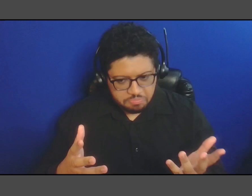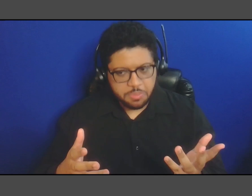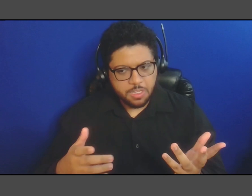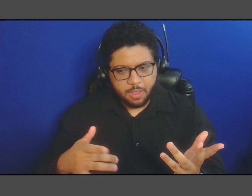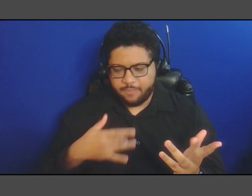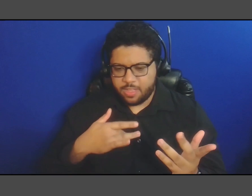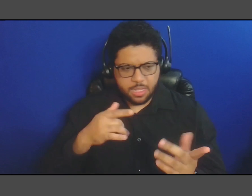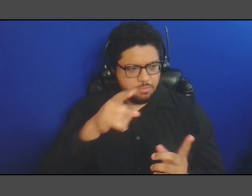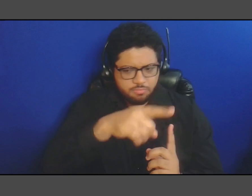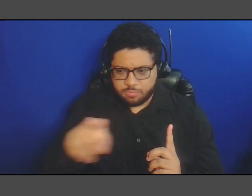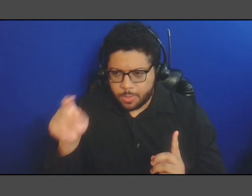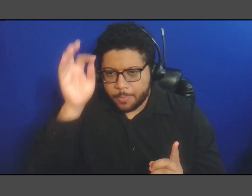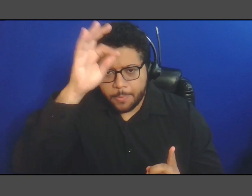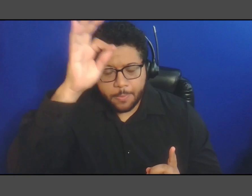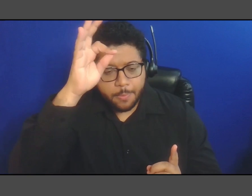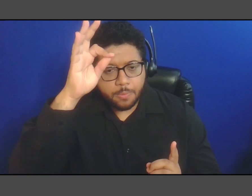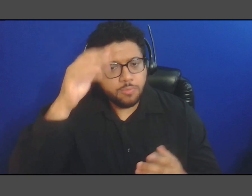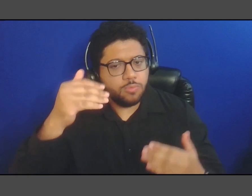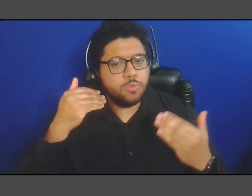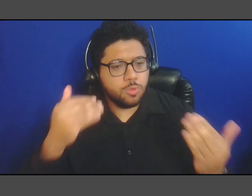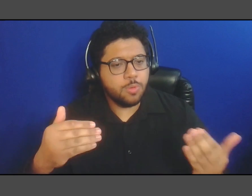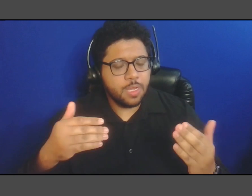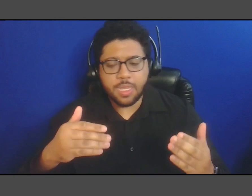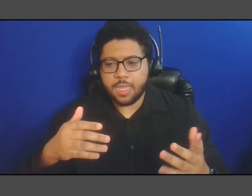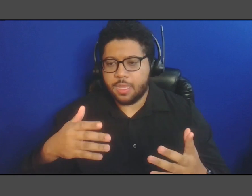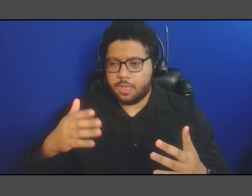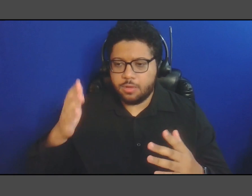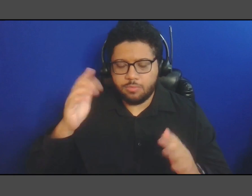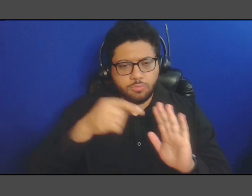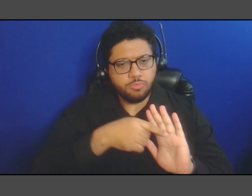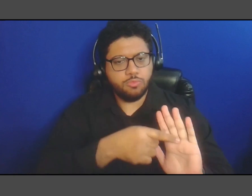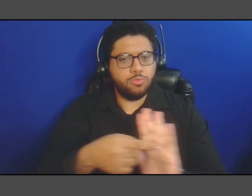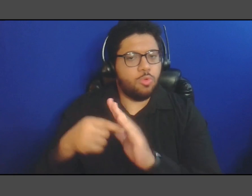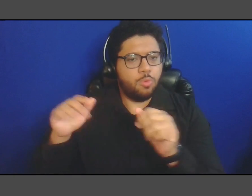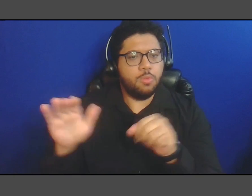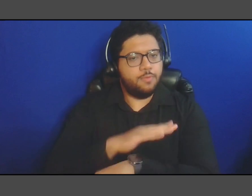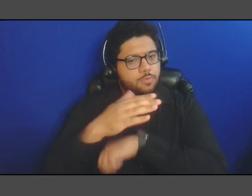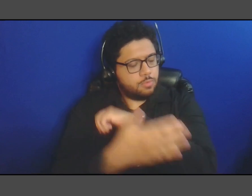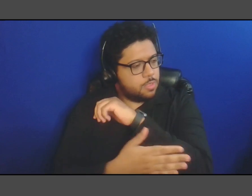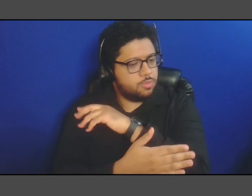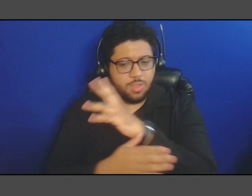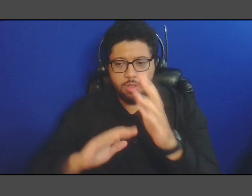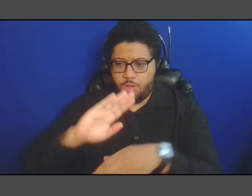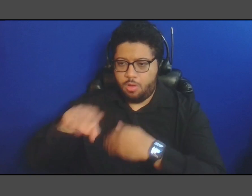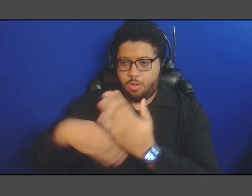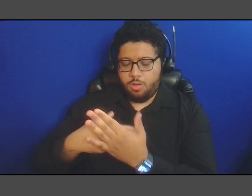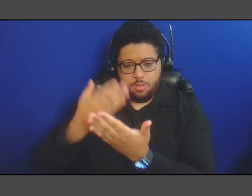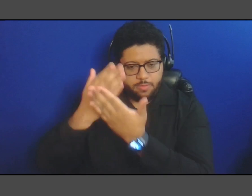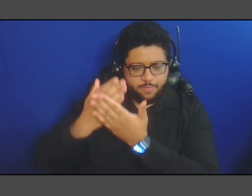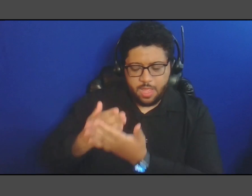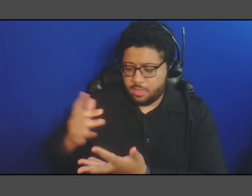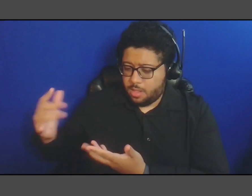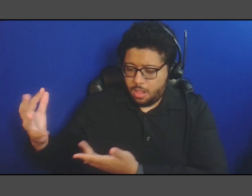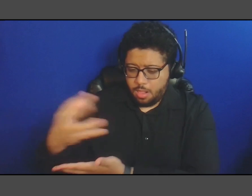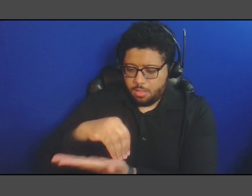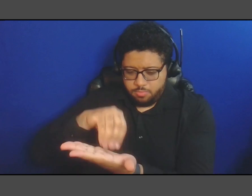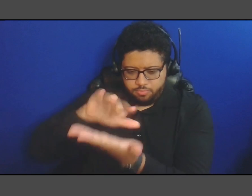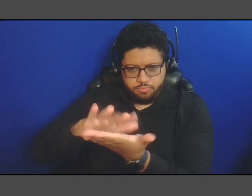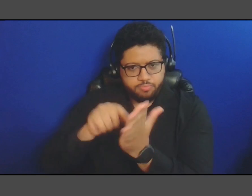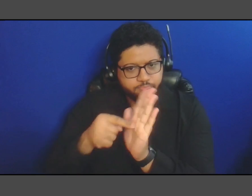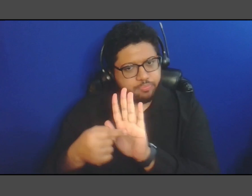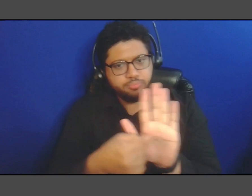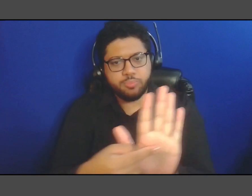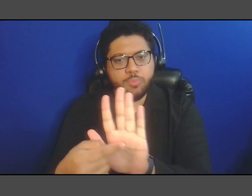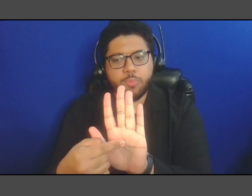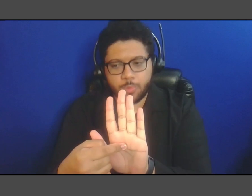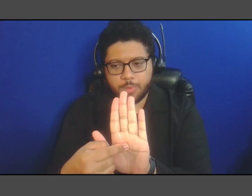the country with all the facts, right? All the facts that we could find. So in the